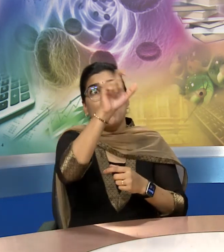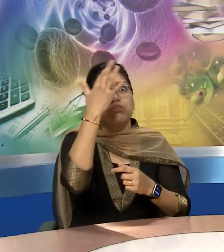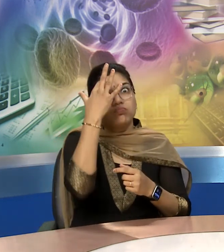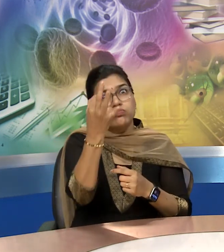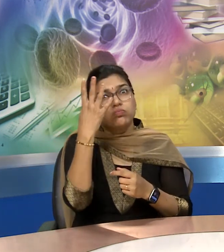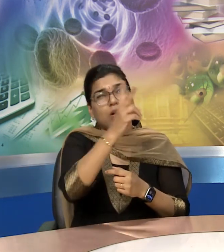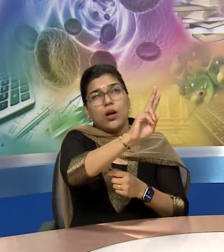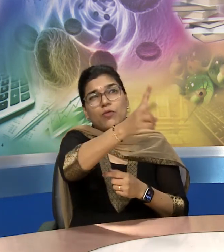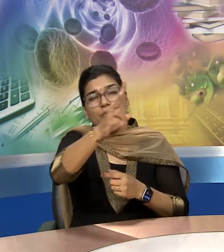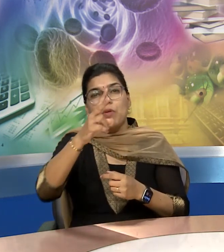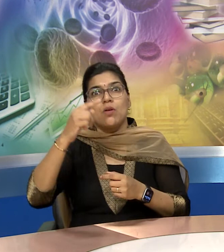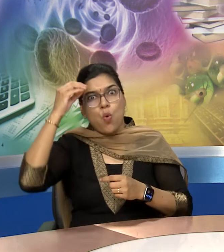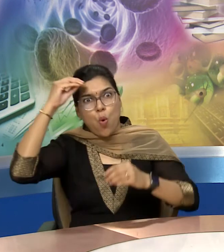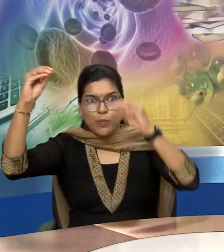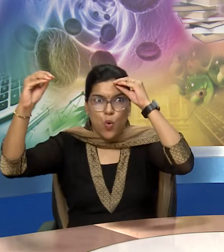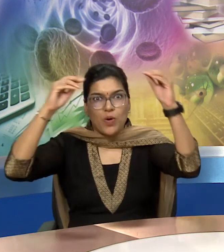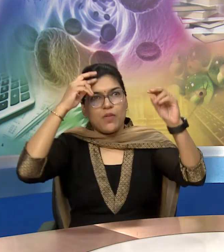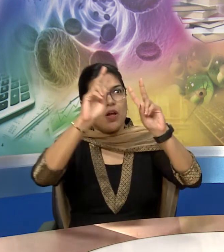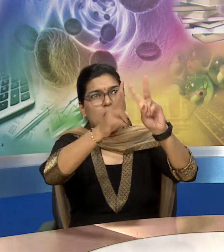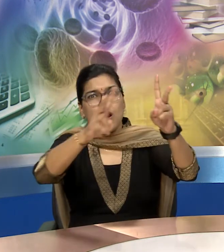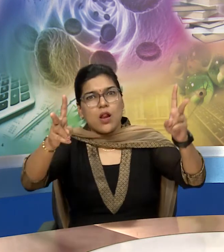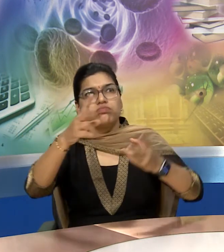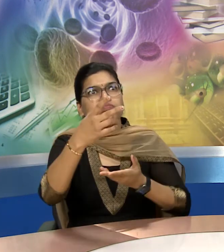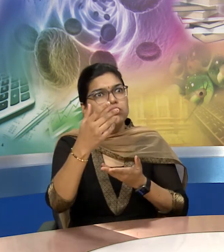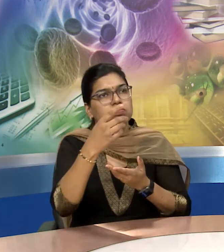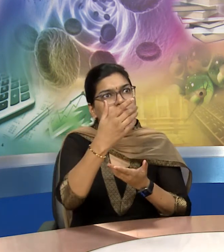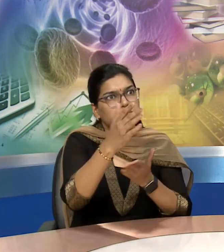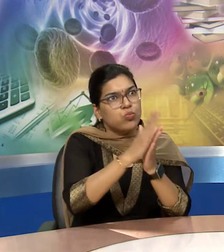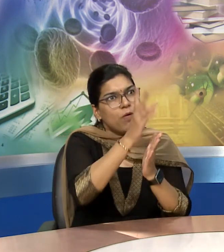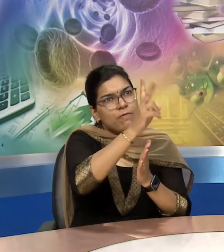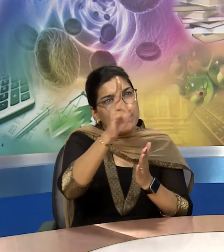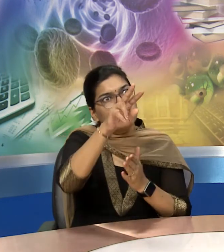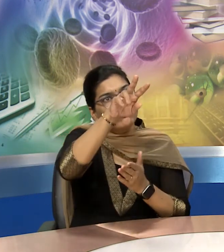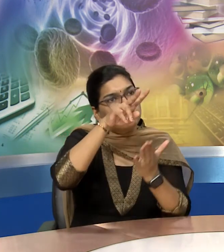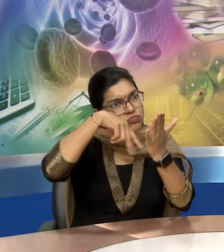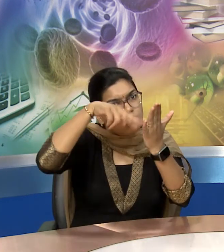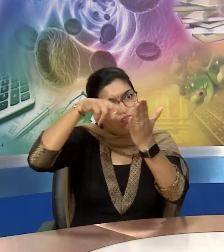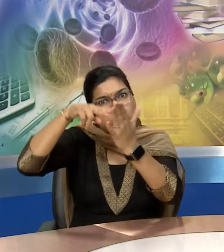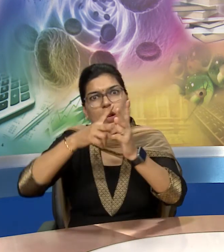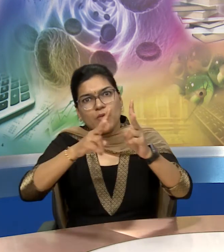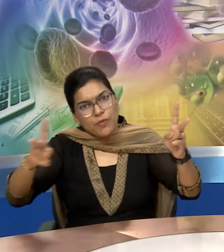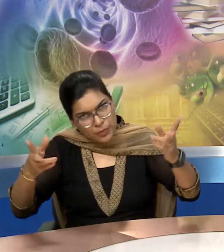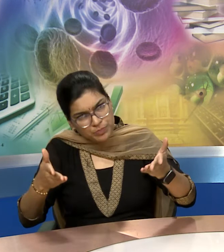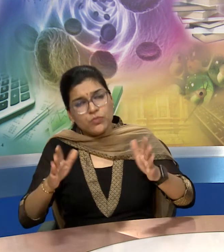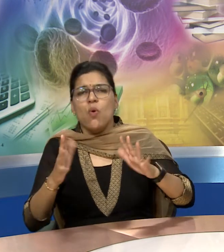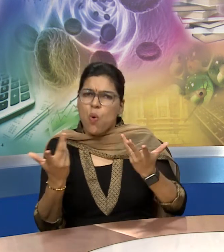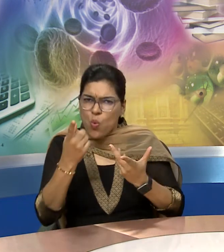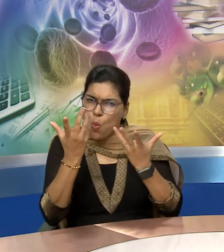So people can come for the research work, for the reading purpose,